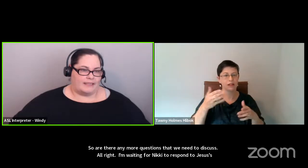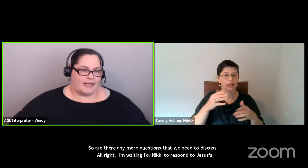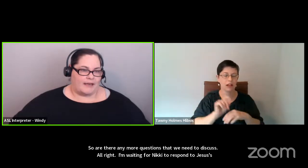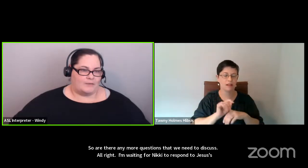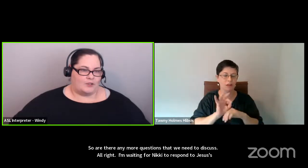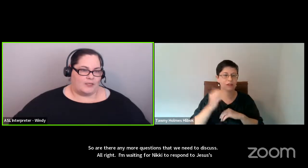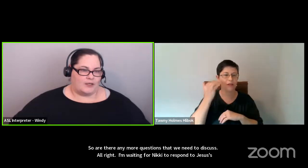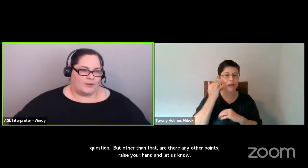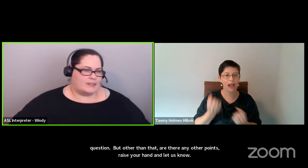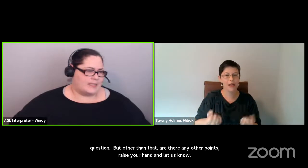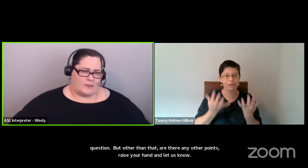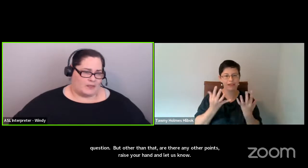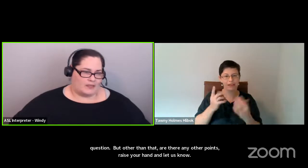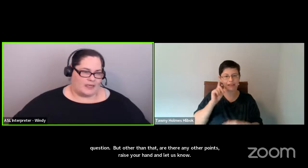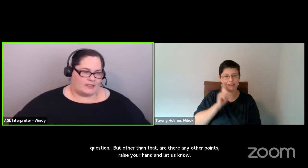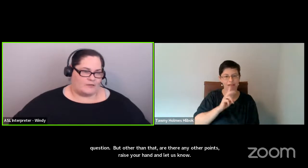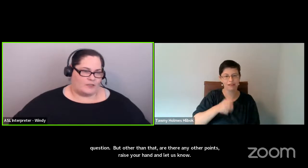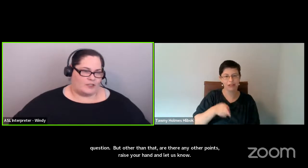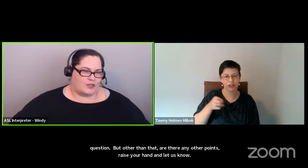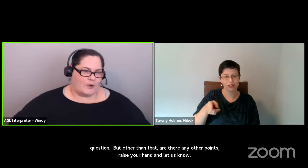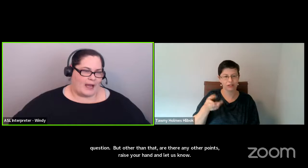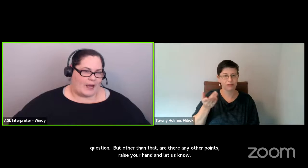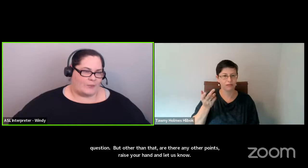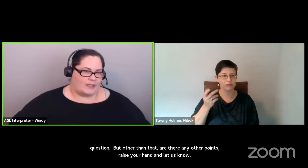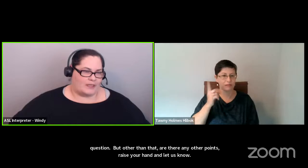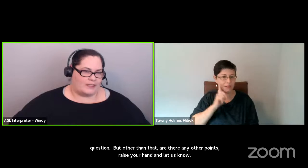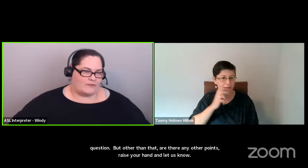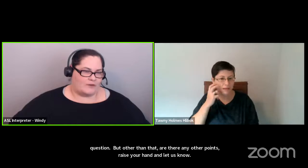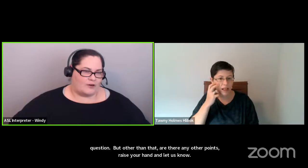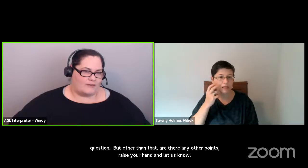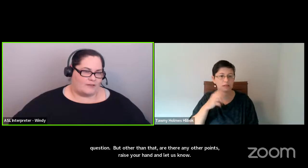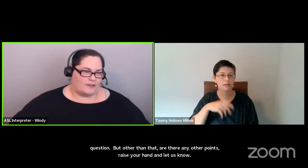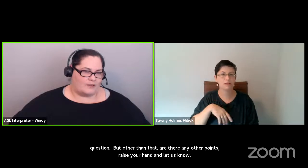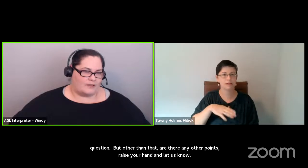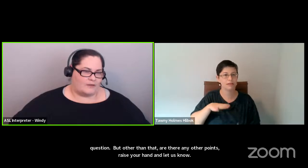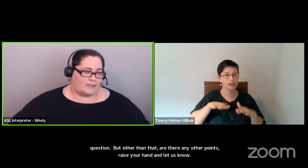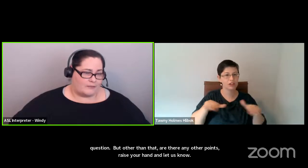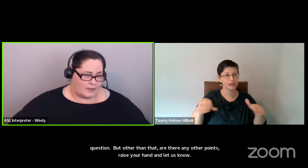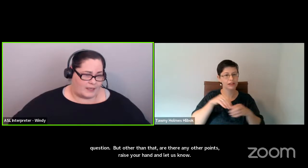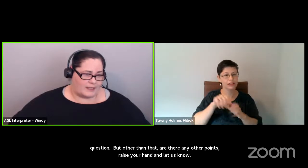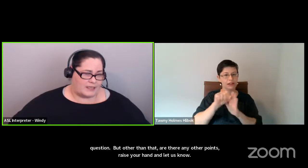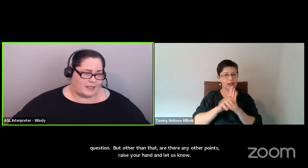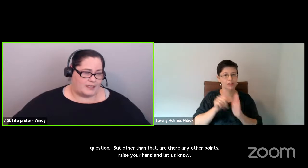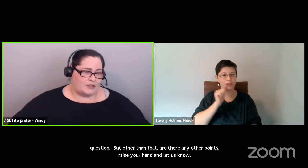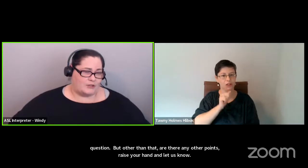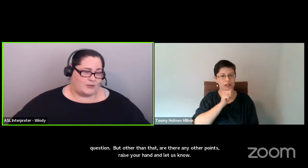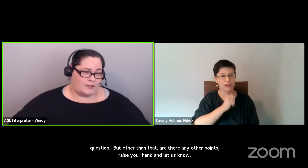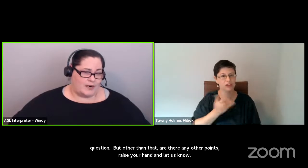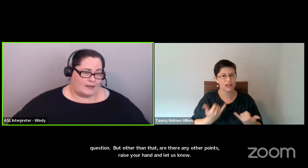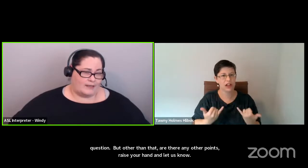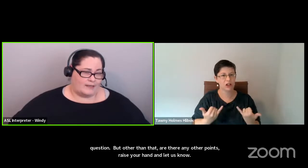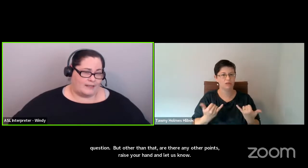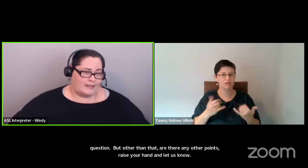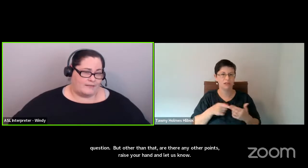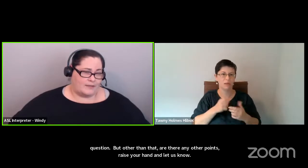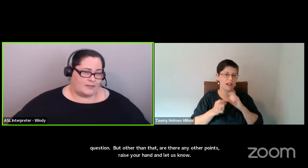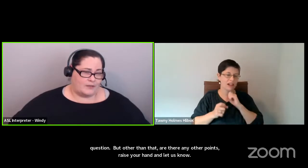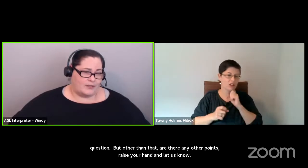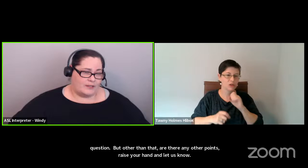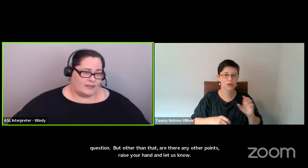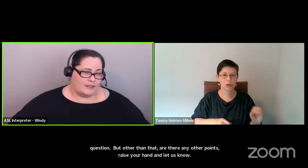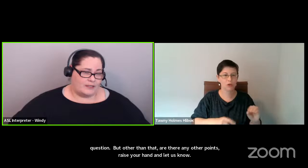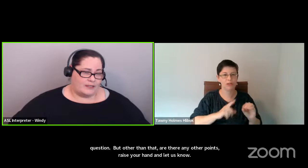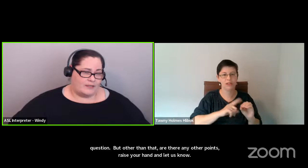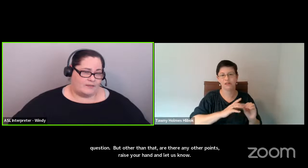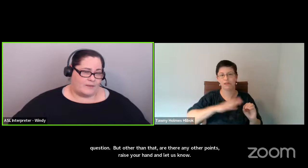At this time, do we know, does anyone on the task force know how many deaf or hard of hearing or deaf-blind children there are in the state of